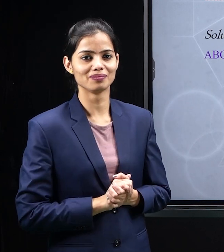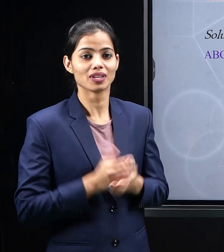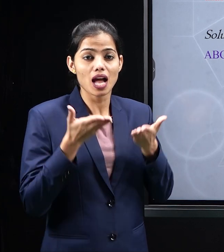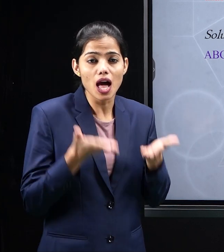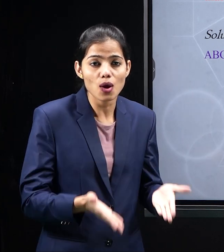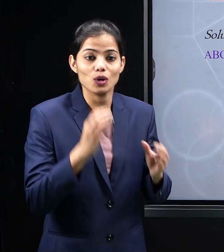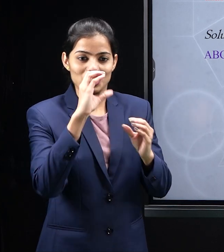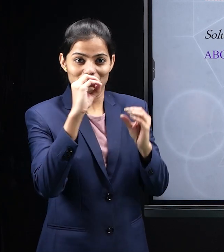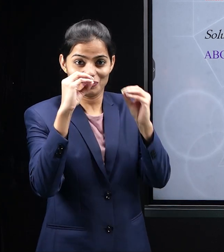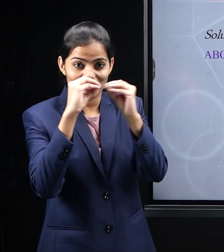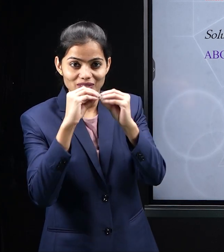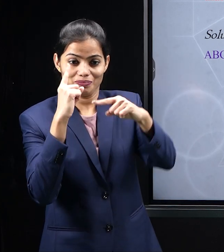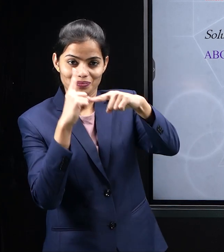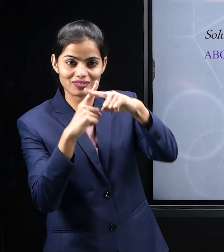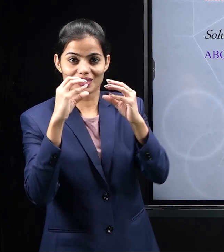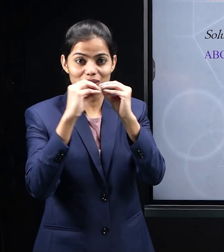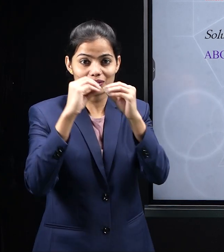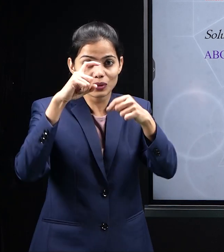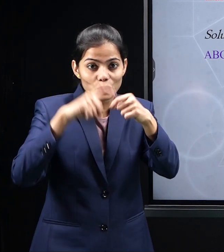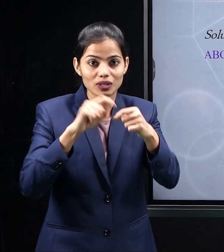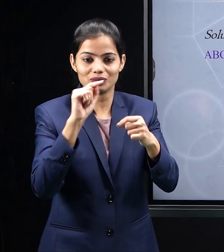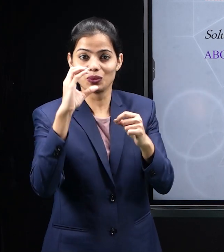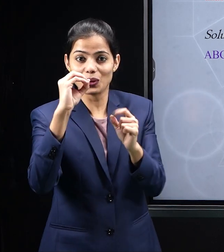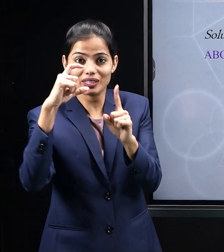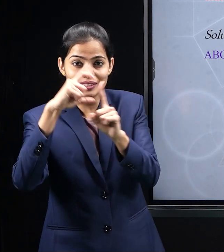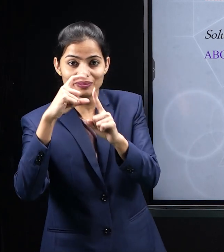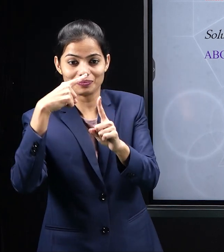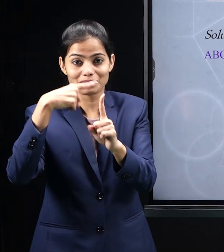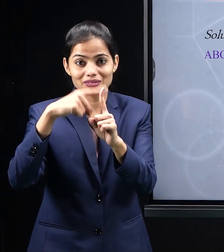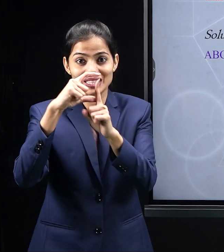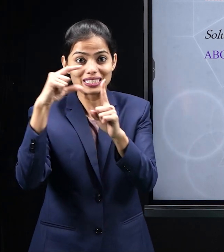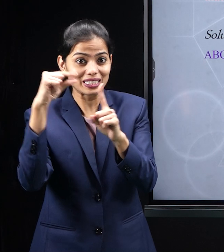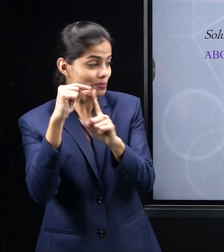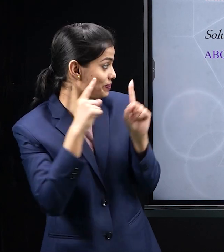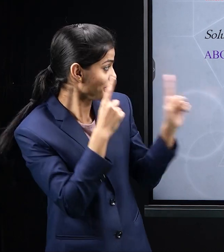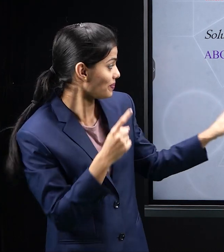Now, OB plus BQ is equal to OD plus DP.